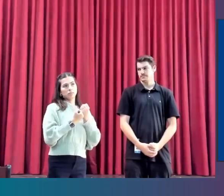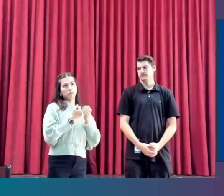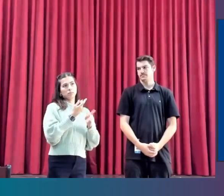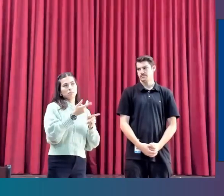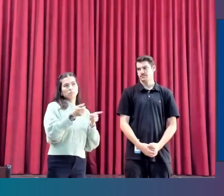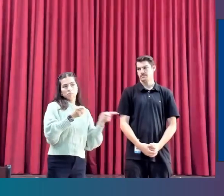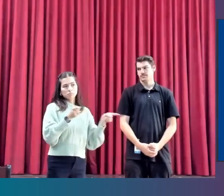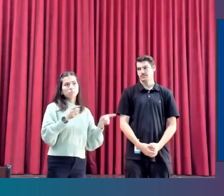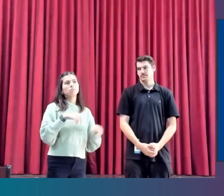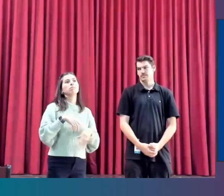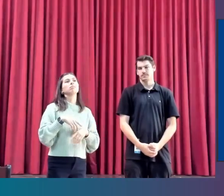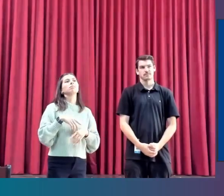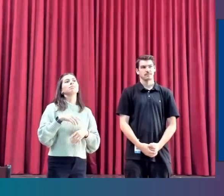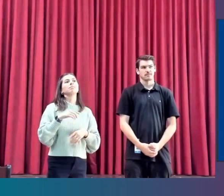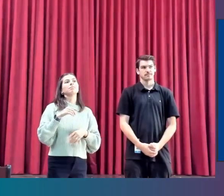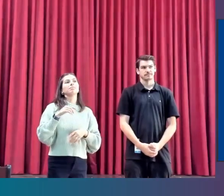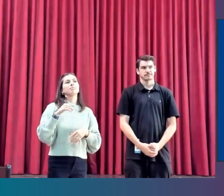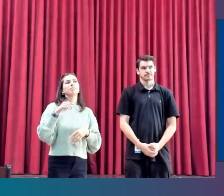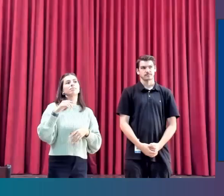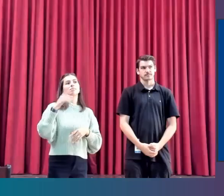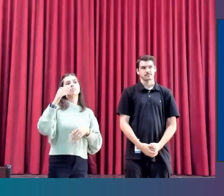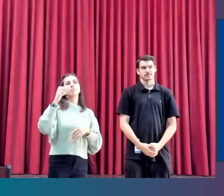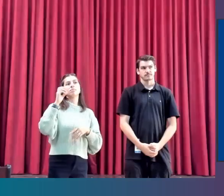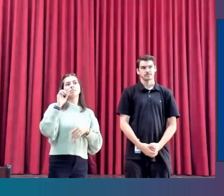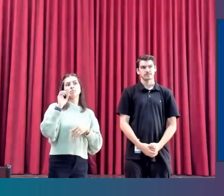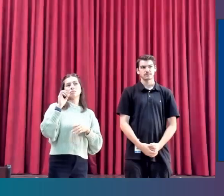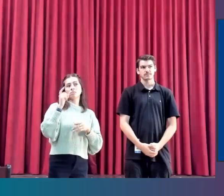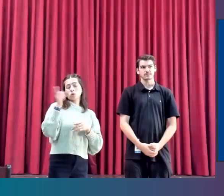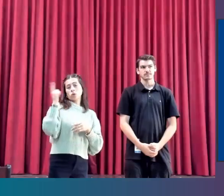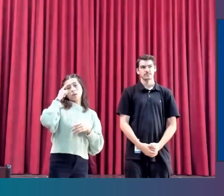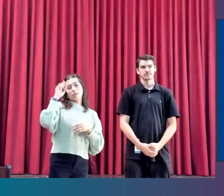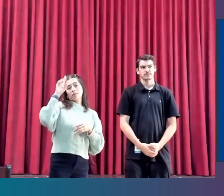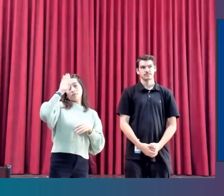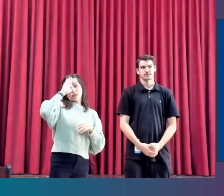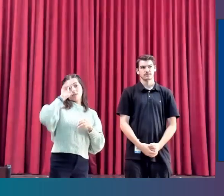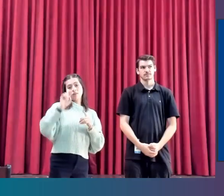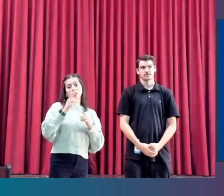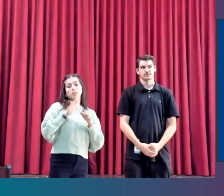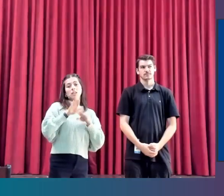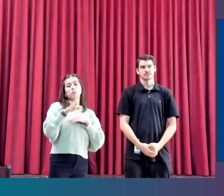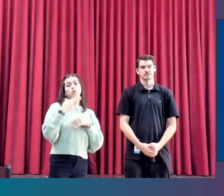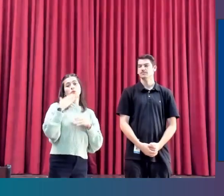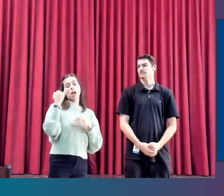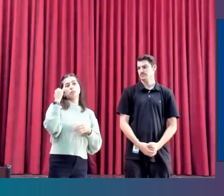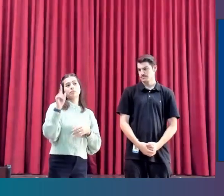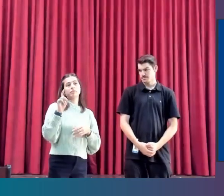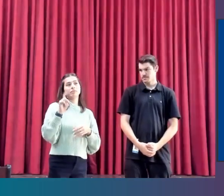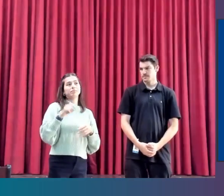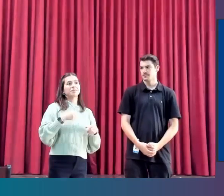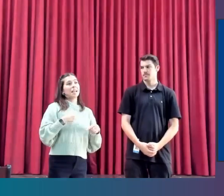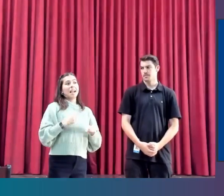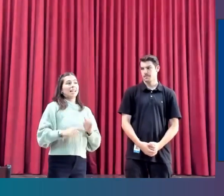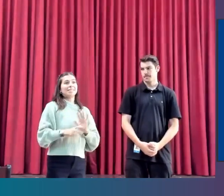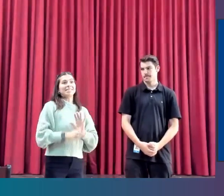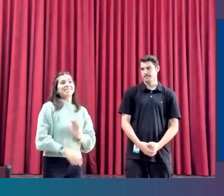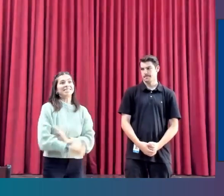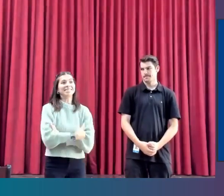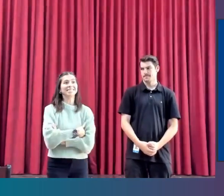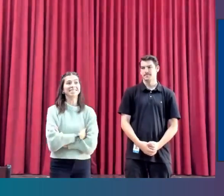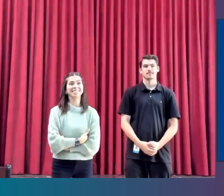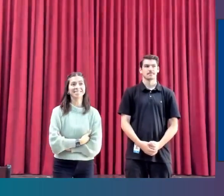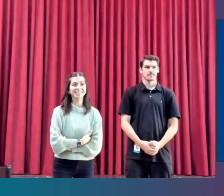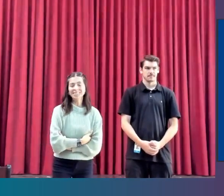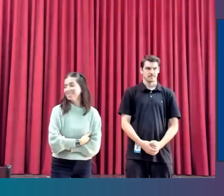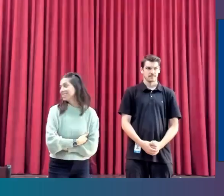to the fire department to get help with those types of modifications. Do you think that the fire department